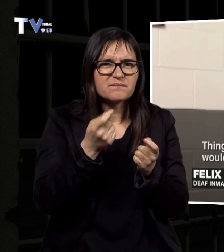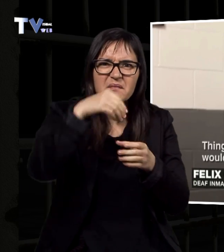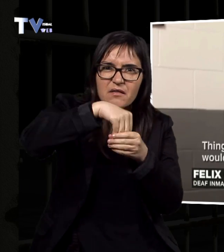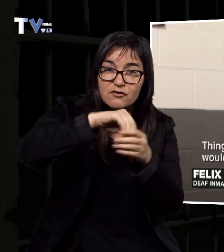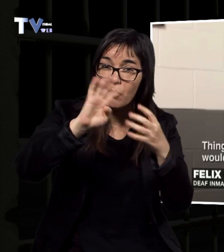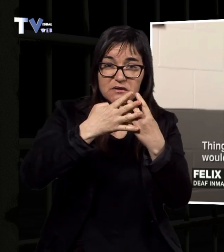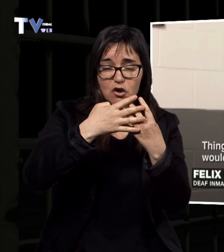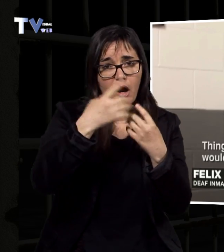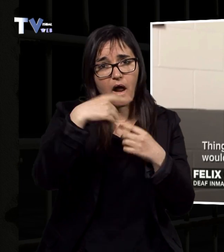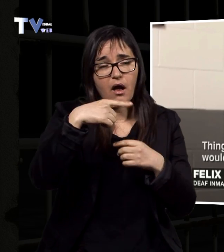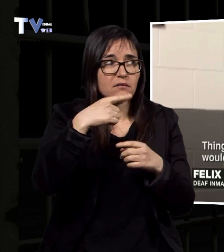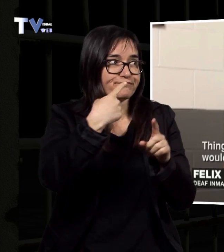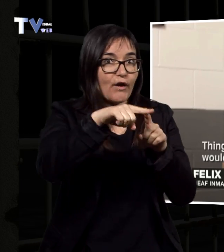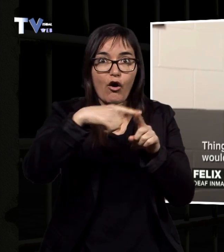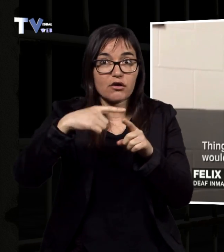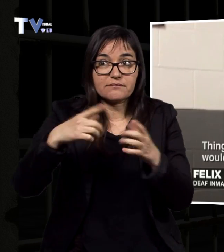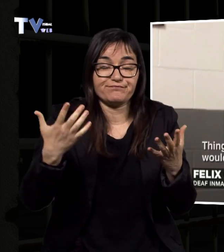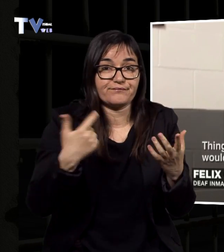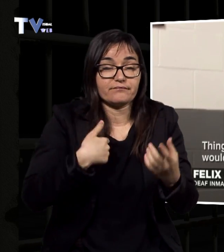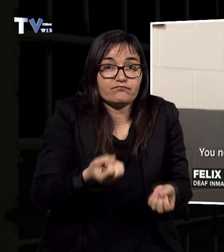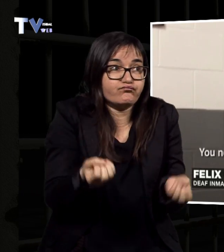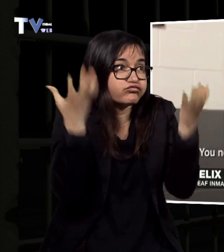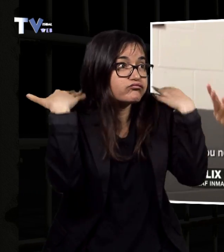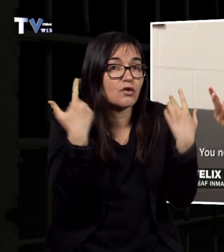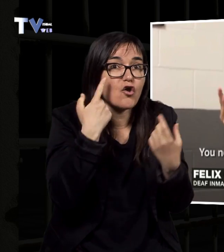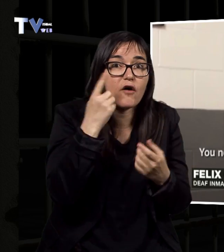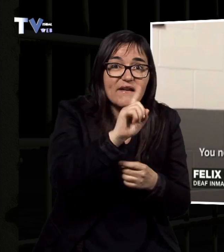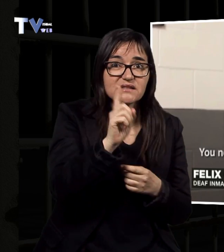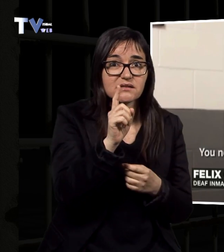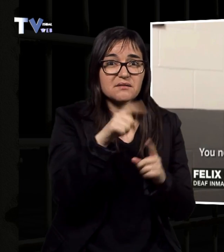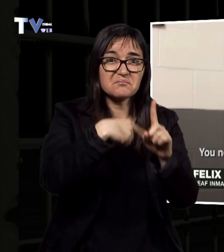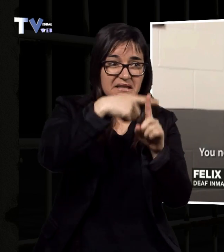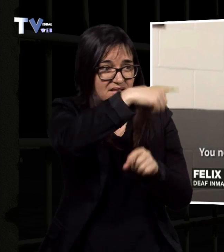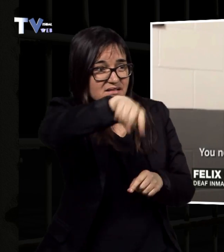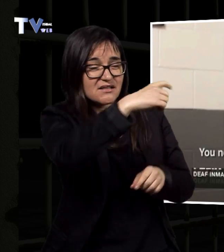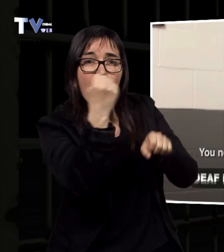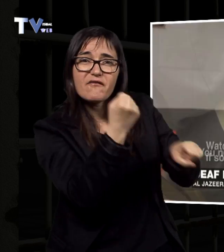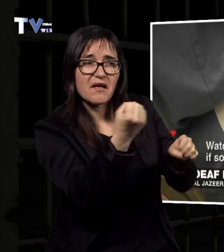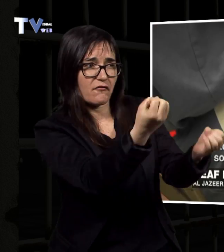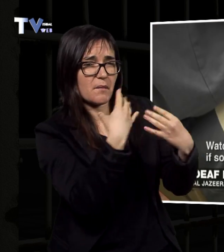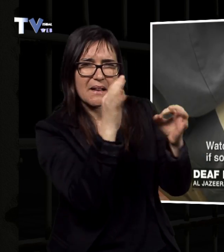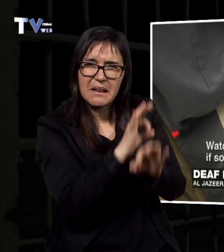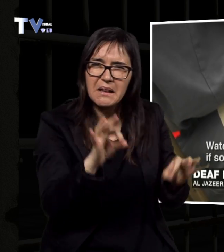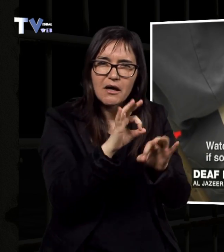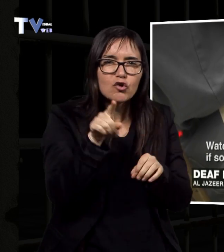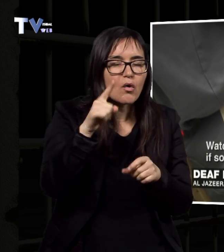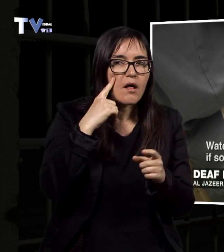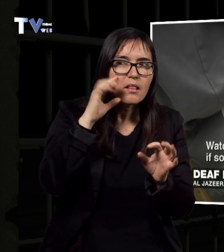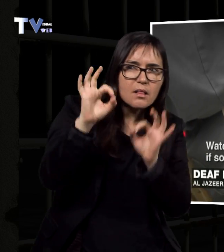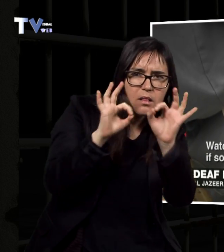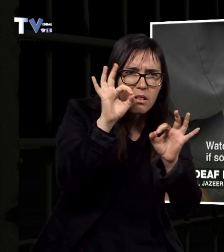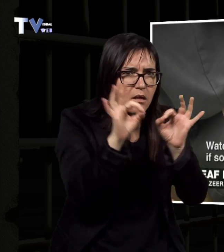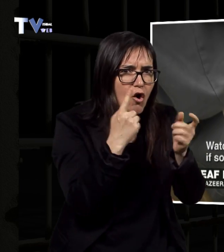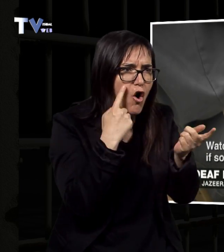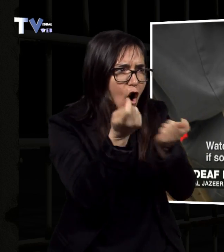in prison that you never know about. You never see. They don't tell you. You must watch out for